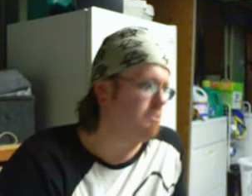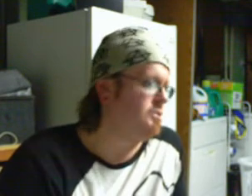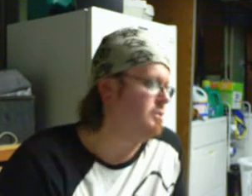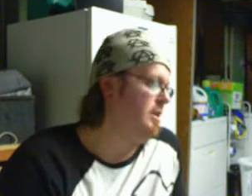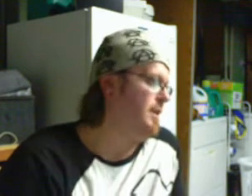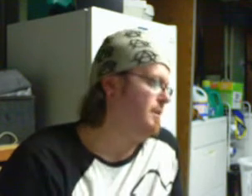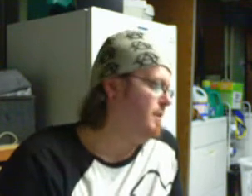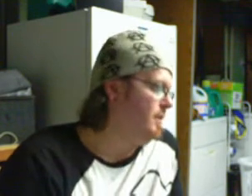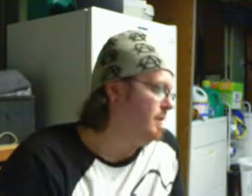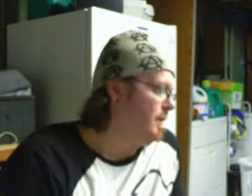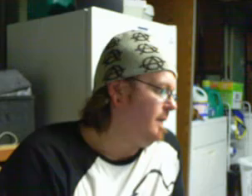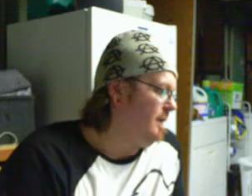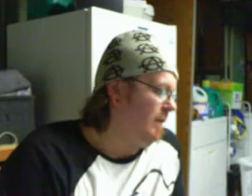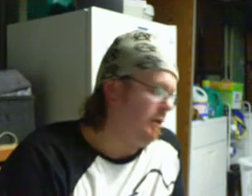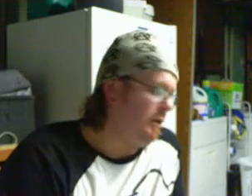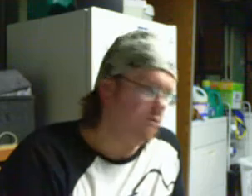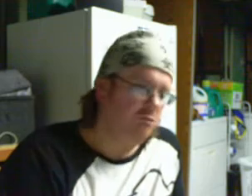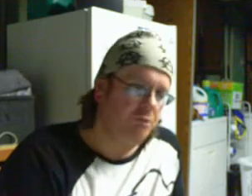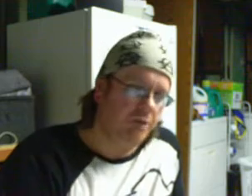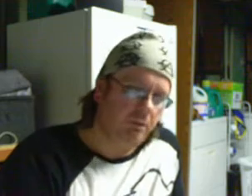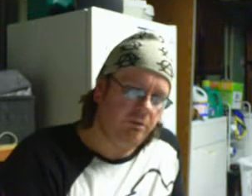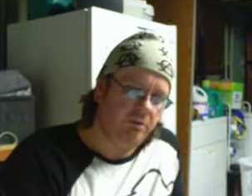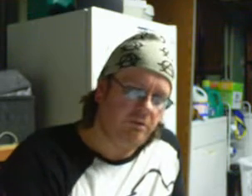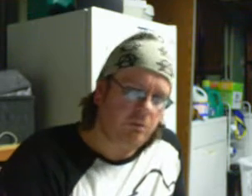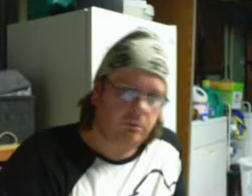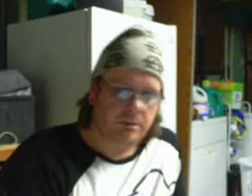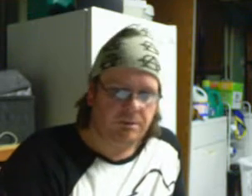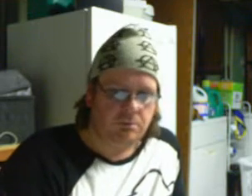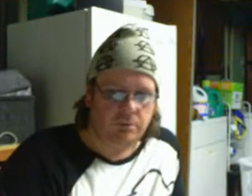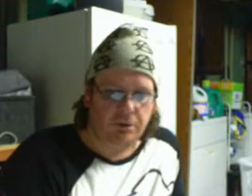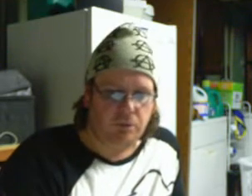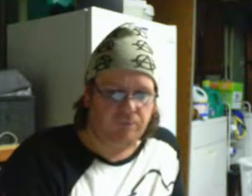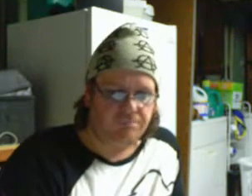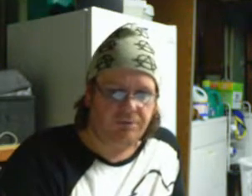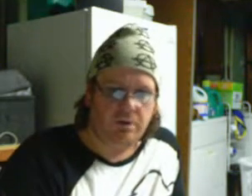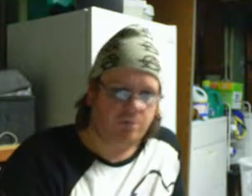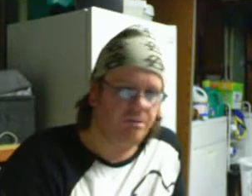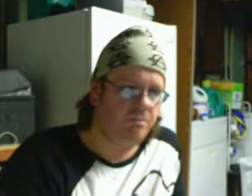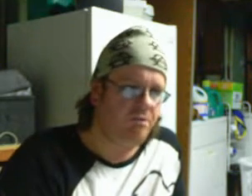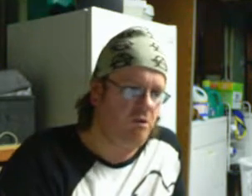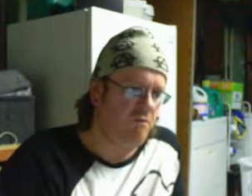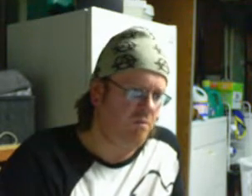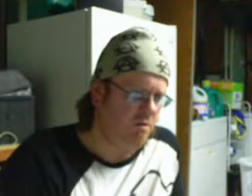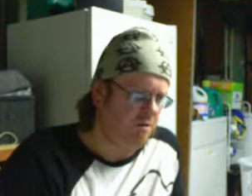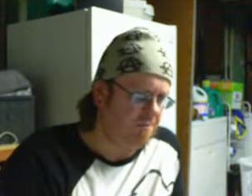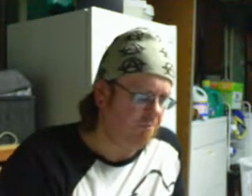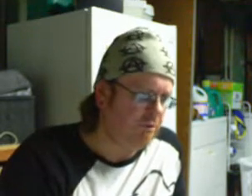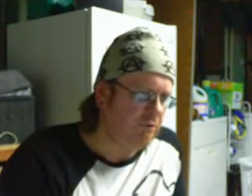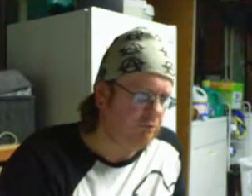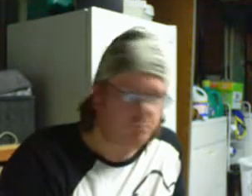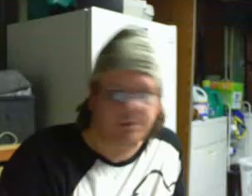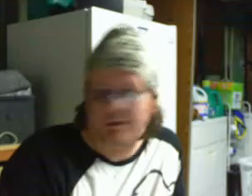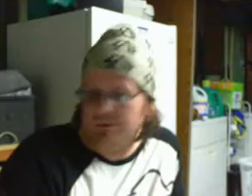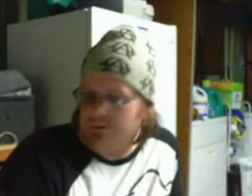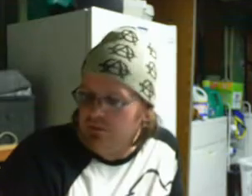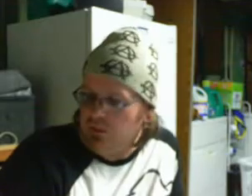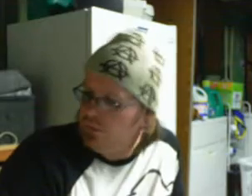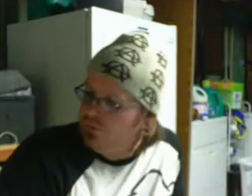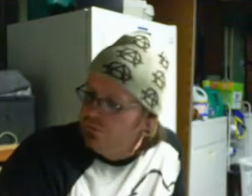the night. And so we know that this story can only come from Solomon himself, because nobody else can know what you dream